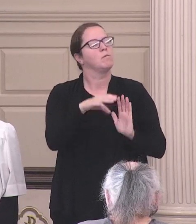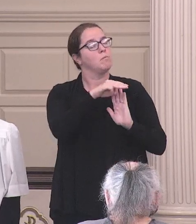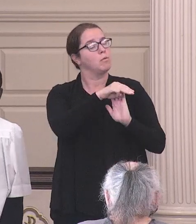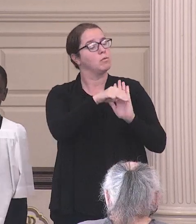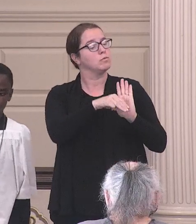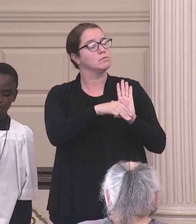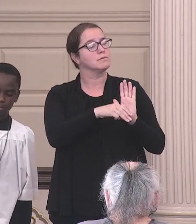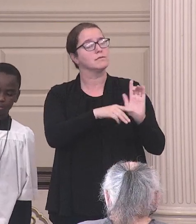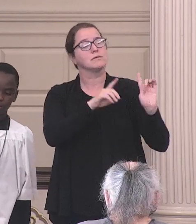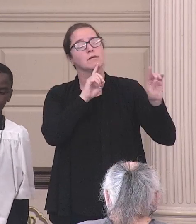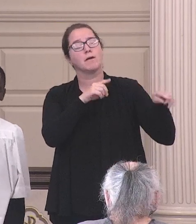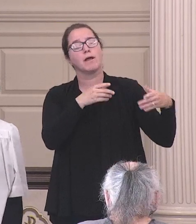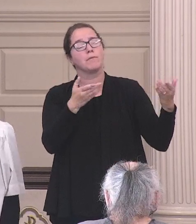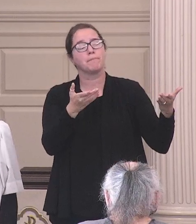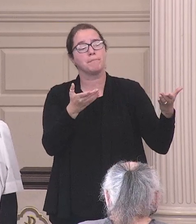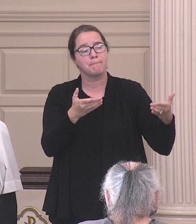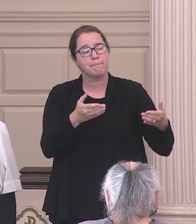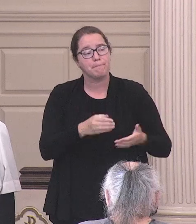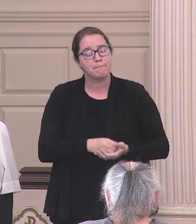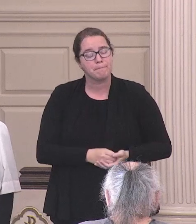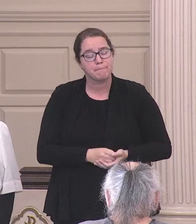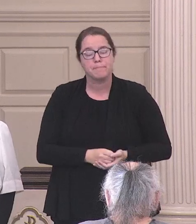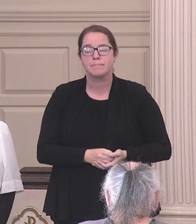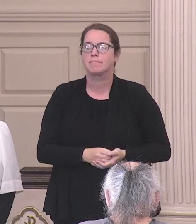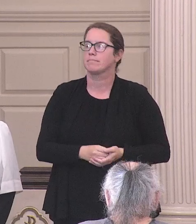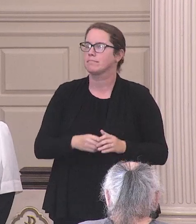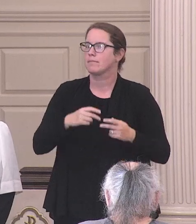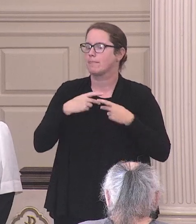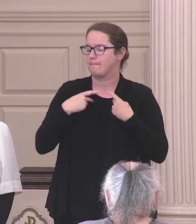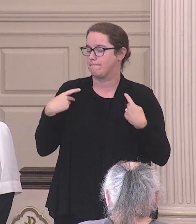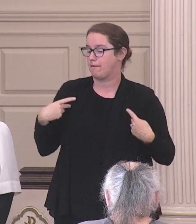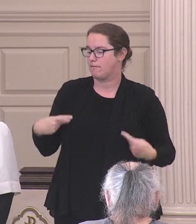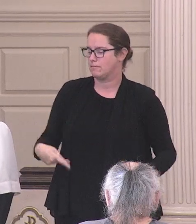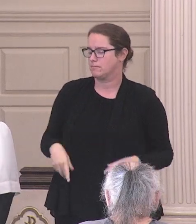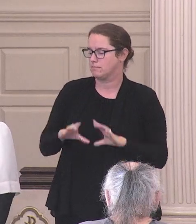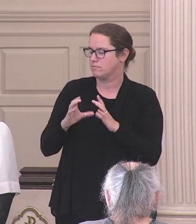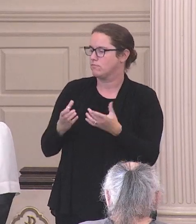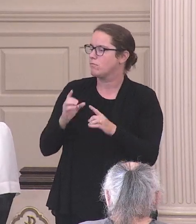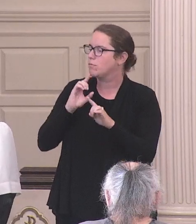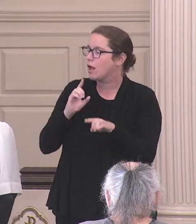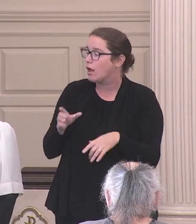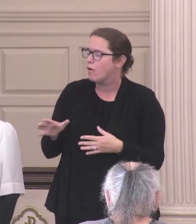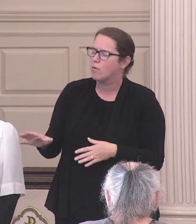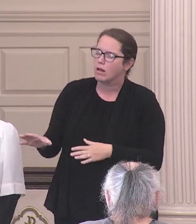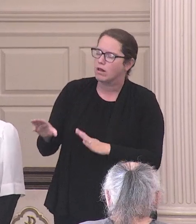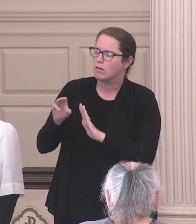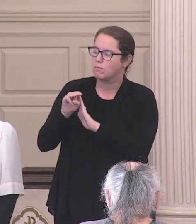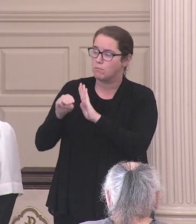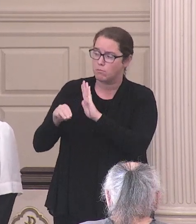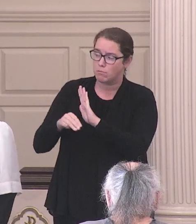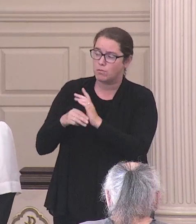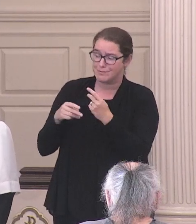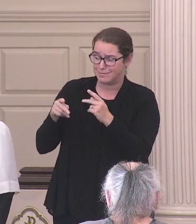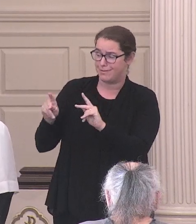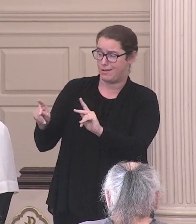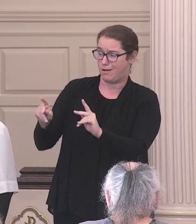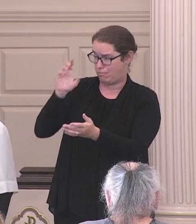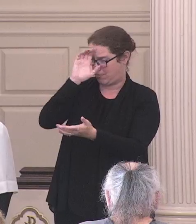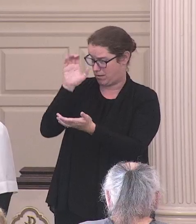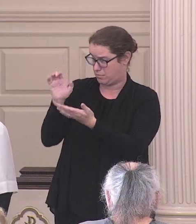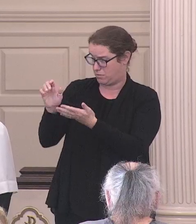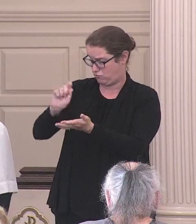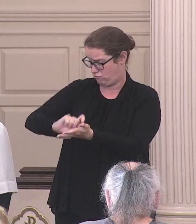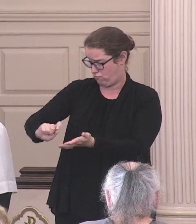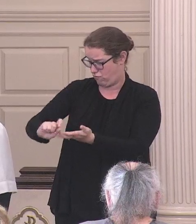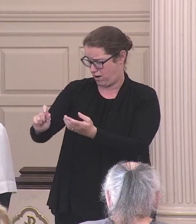Moses command you?" They replied, "Moses permitted a husband to write a bill of